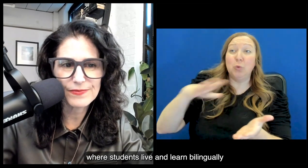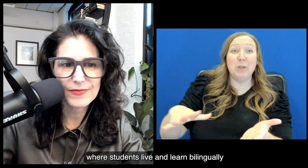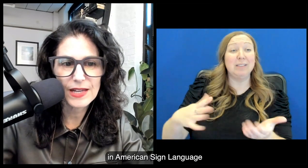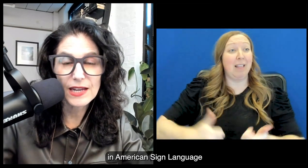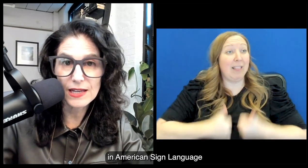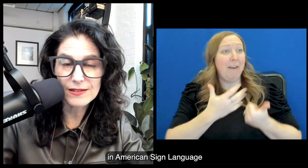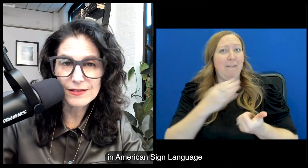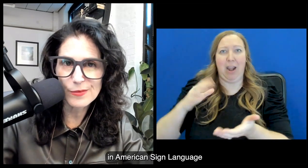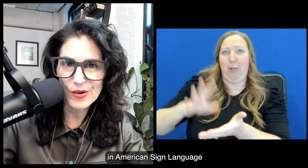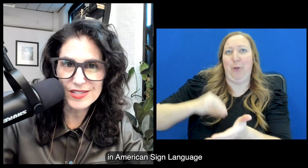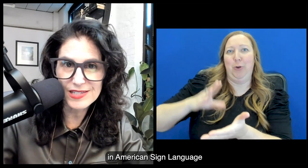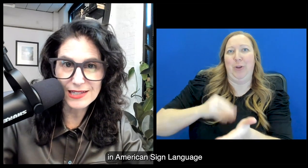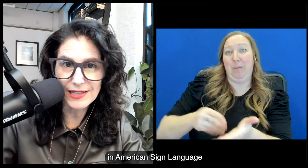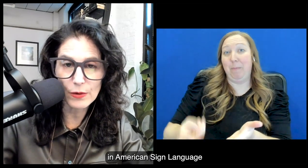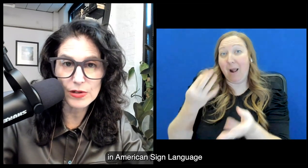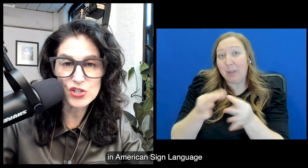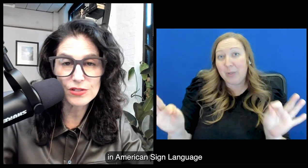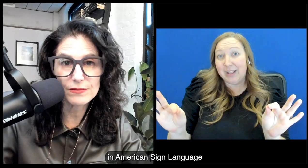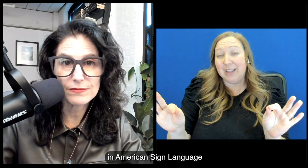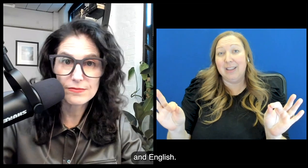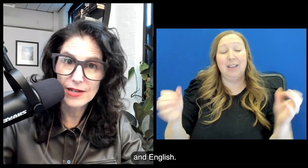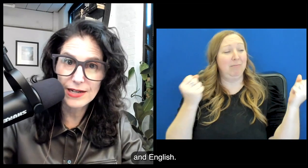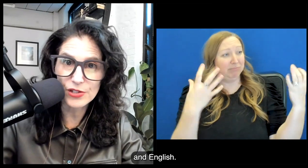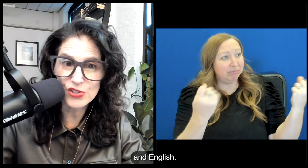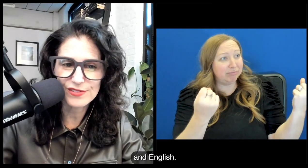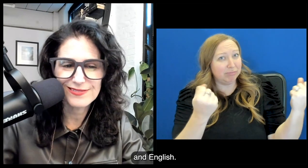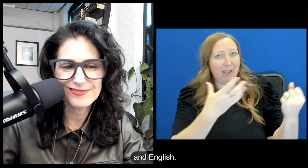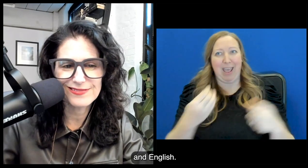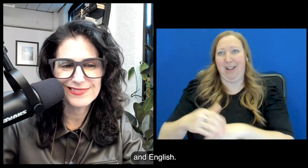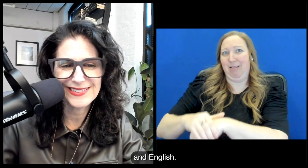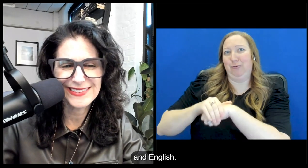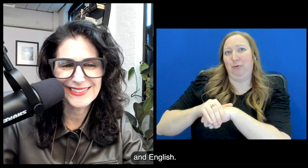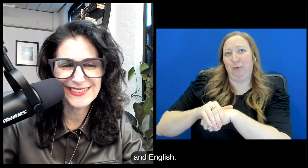in American Sign Language and English.